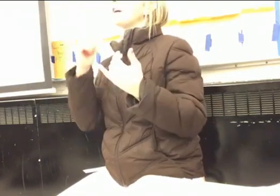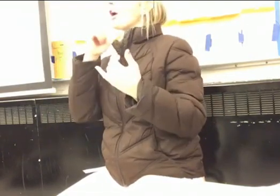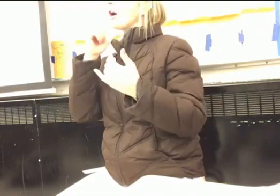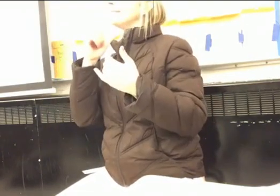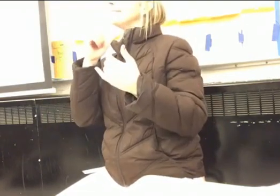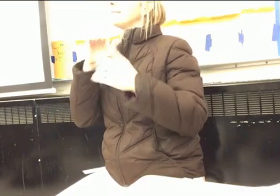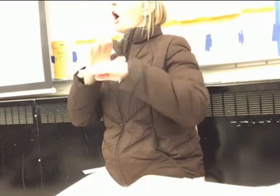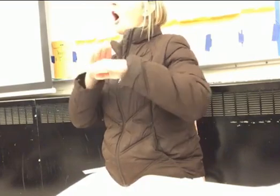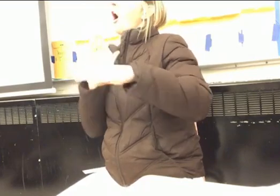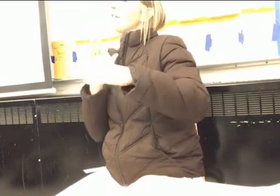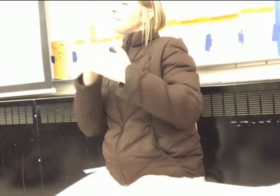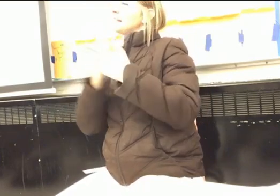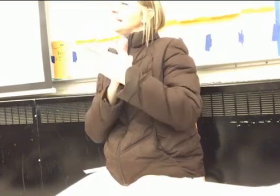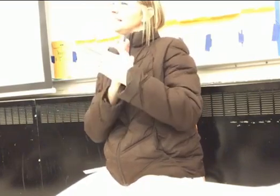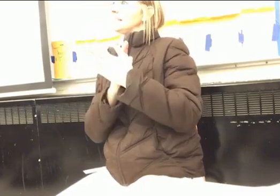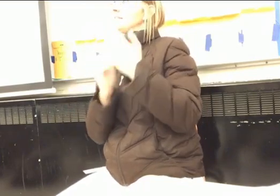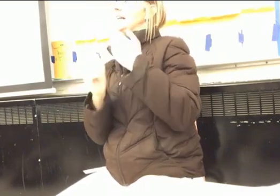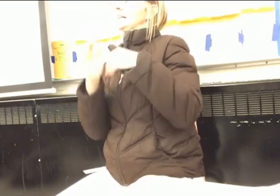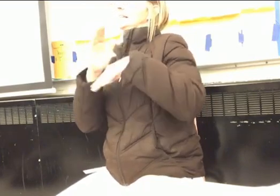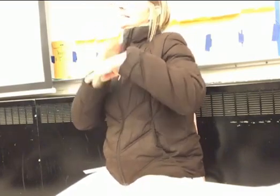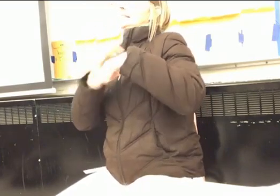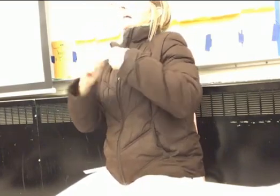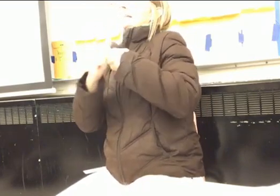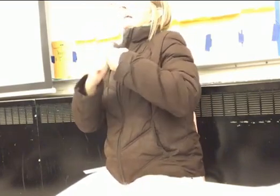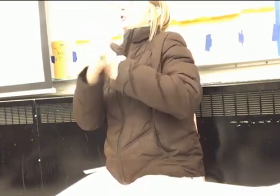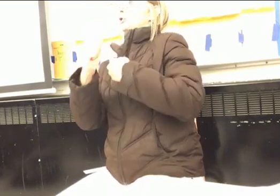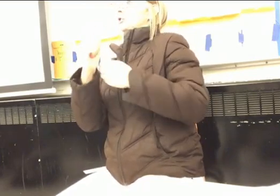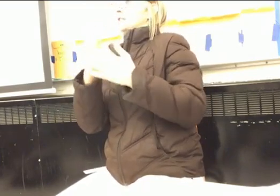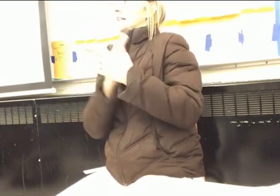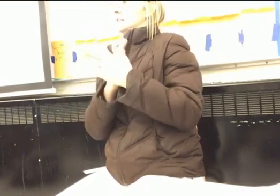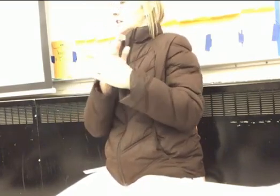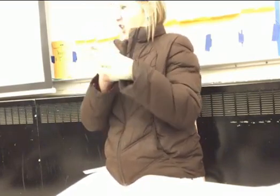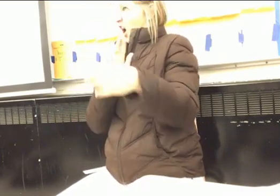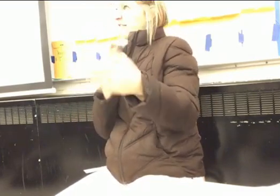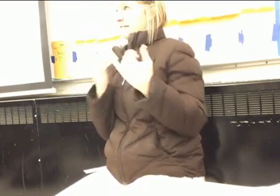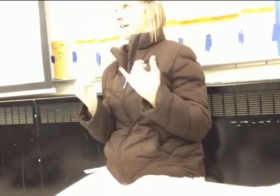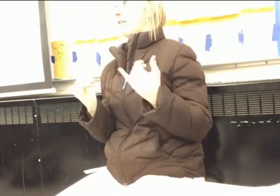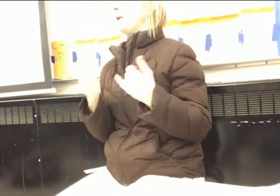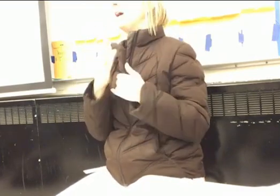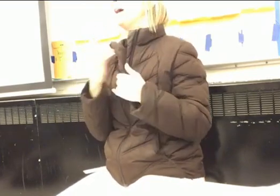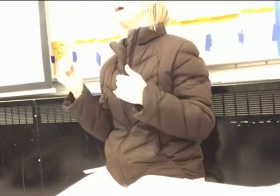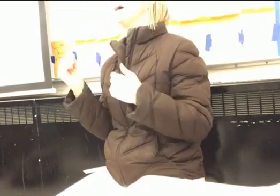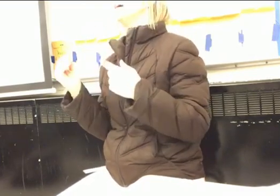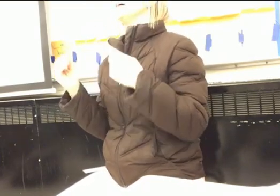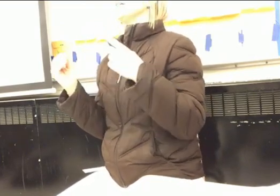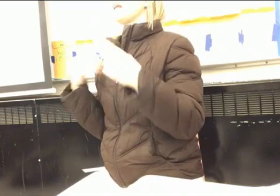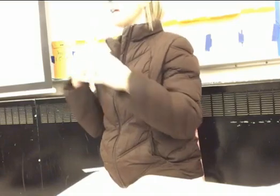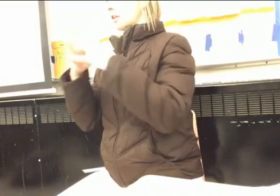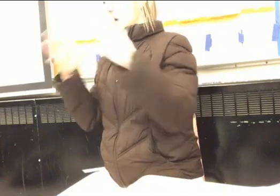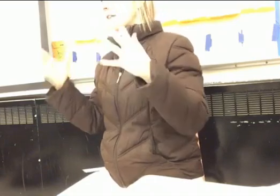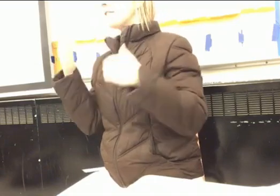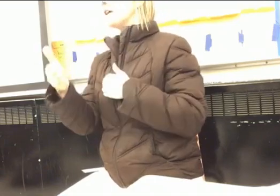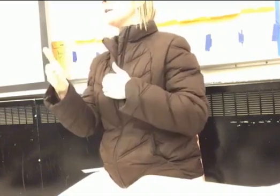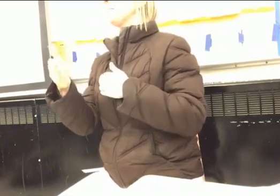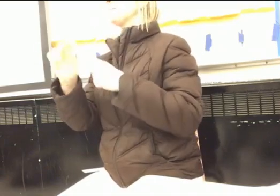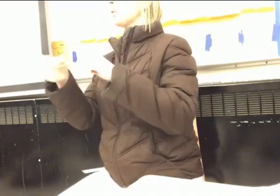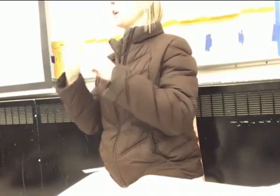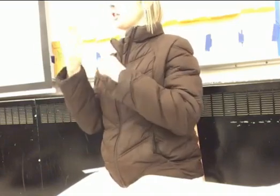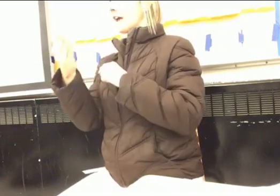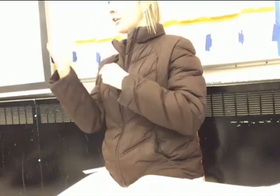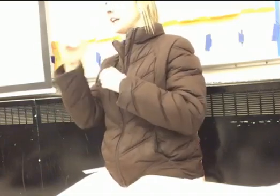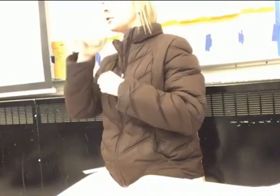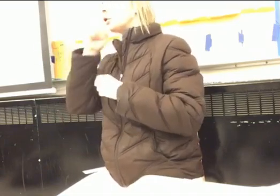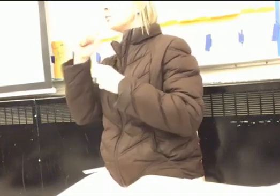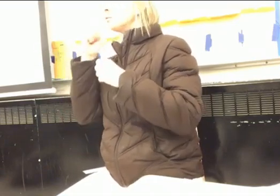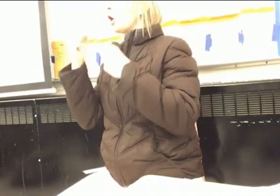list, they're thriving. There's several thousand that are in Yellowstone. They're really fun. Don't ever honk your car or drive at them because they